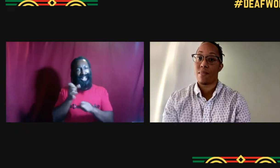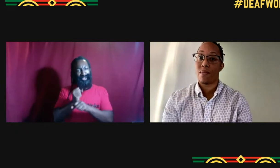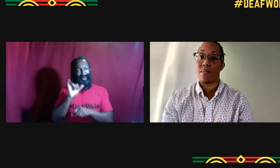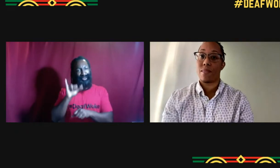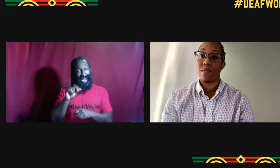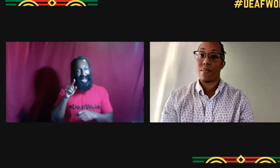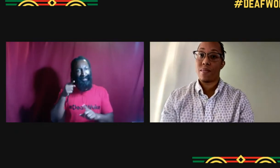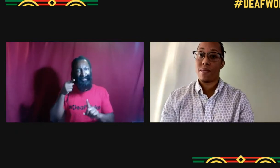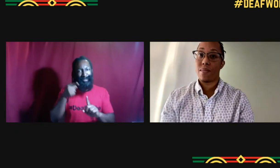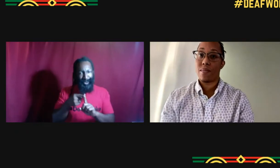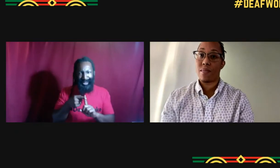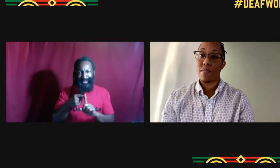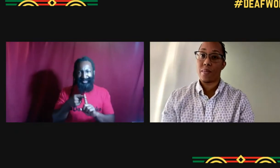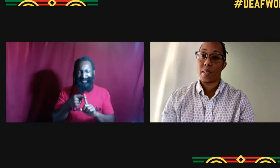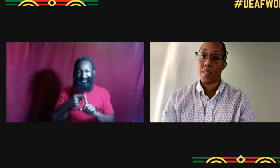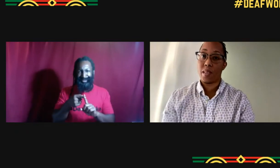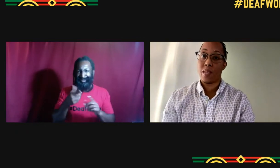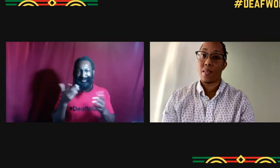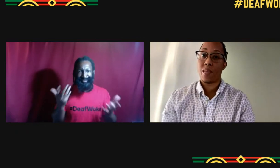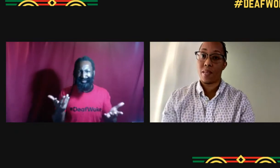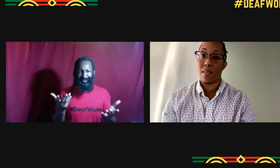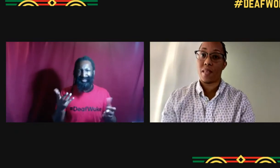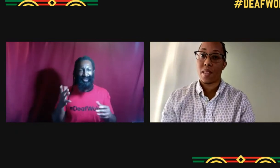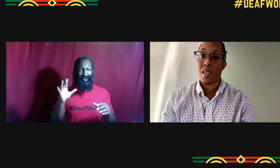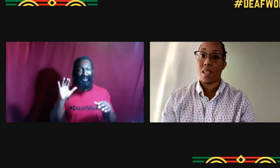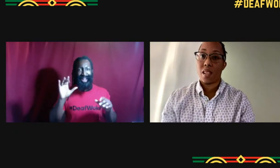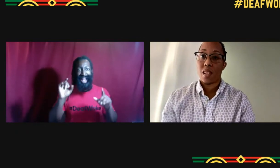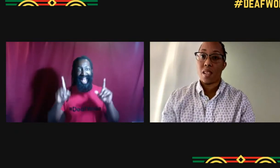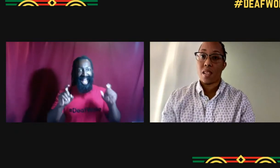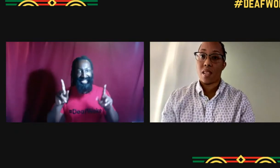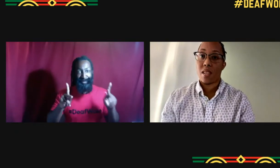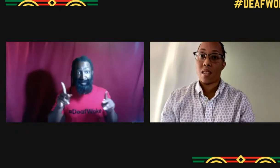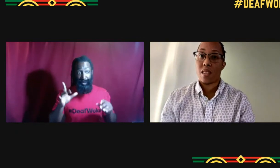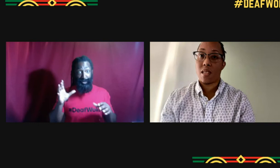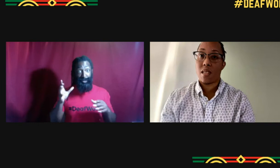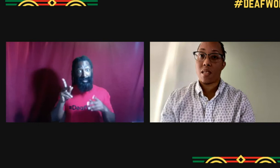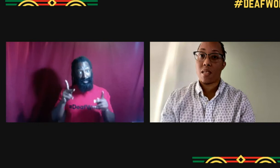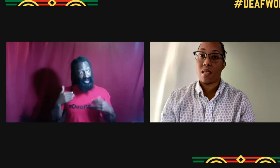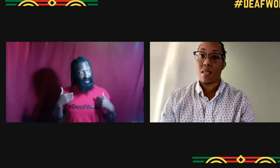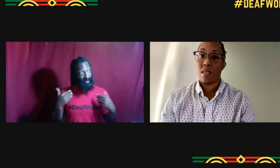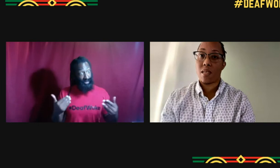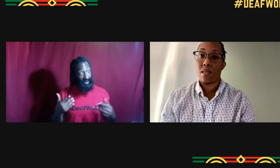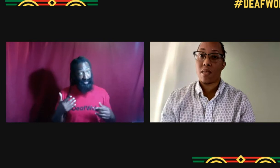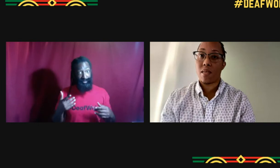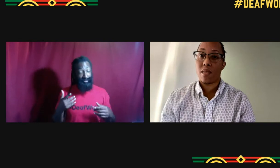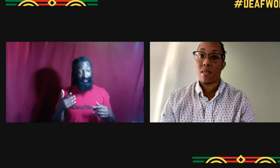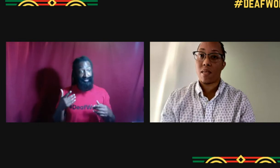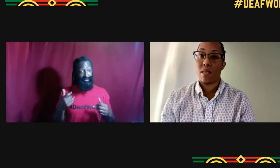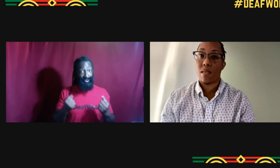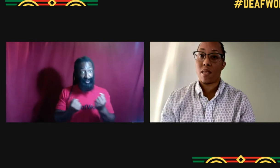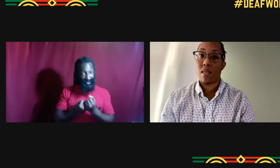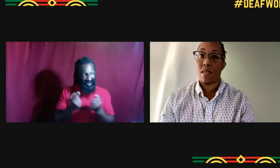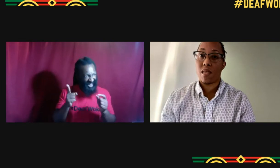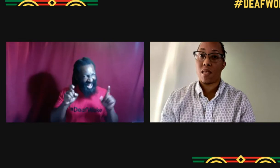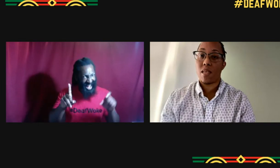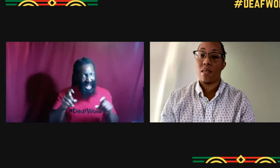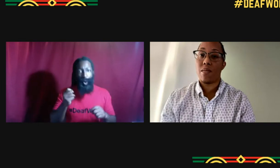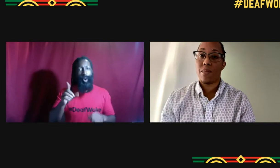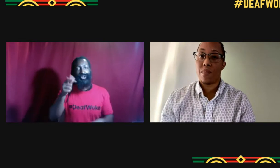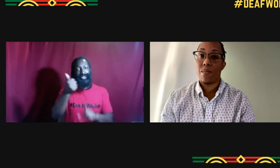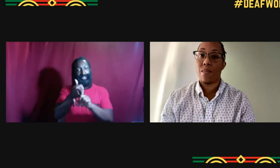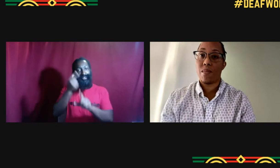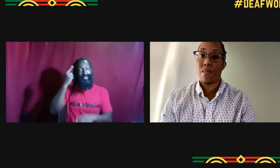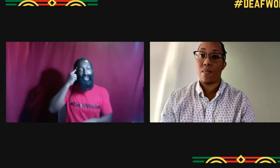support. Mm-hmm. You know, how did you come to that point to, you know, get courageous to ask